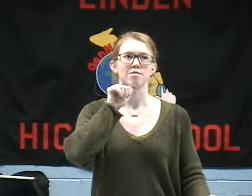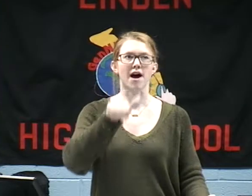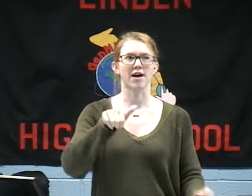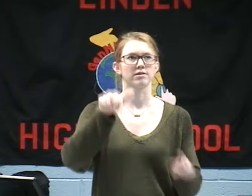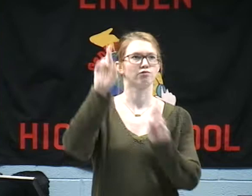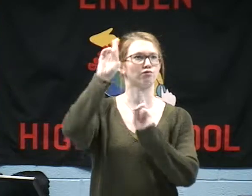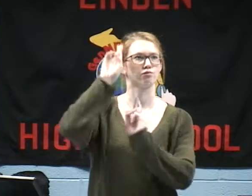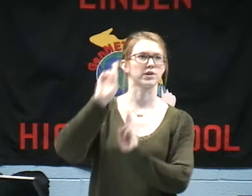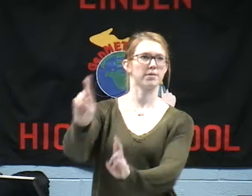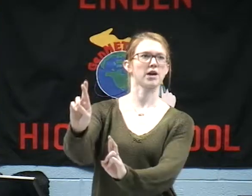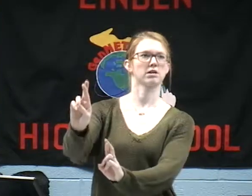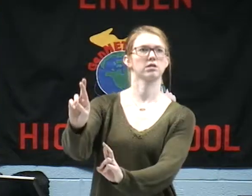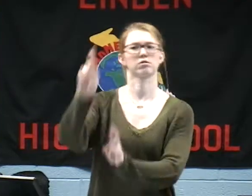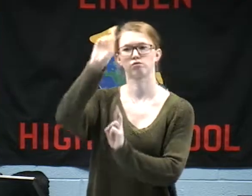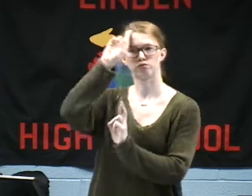Not respect.